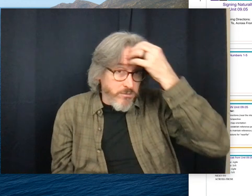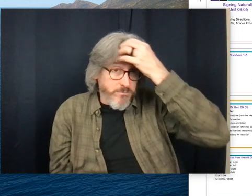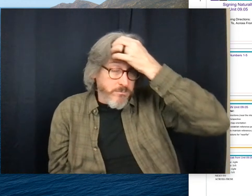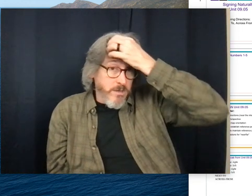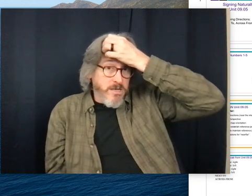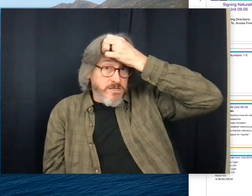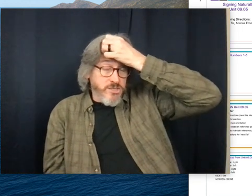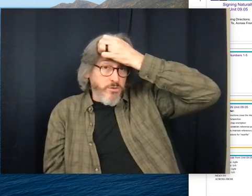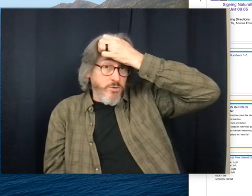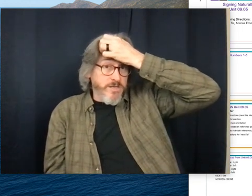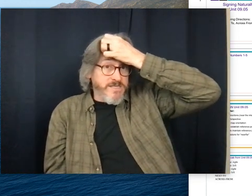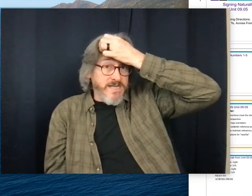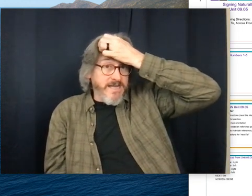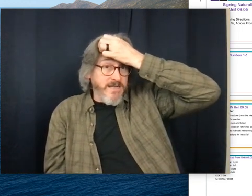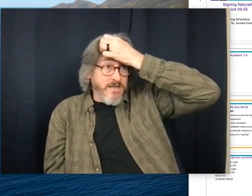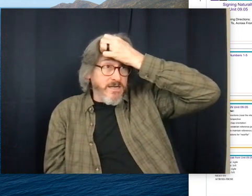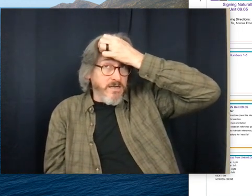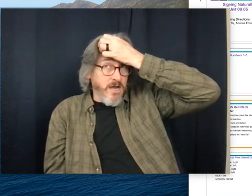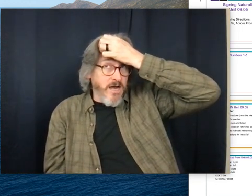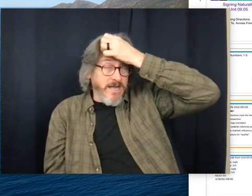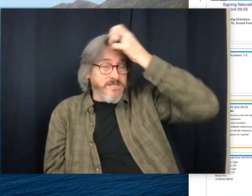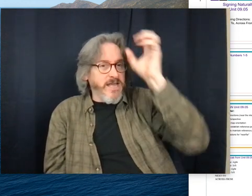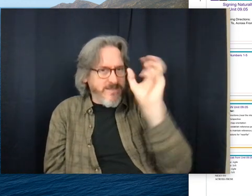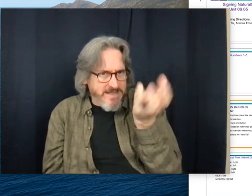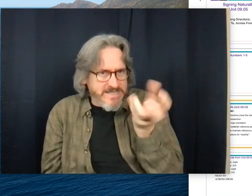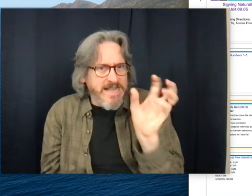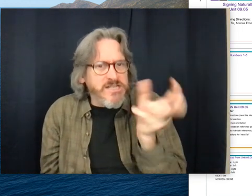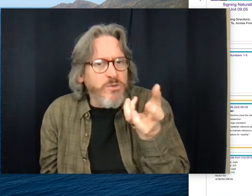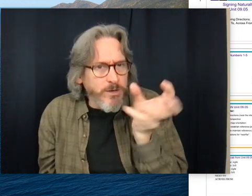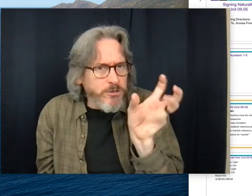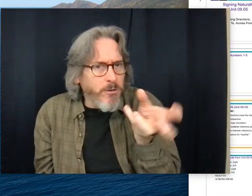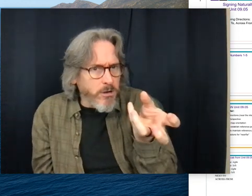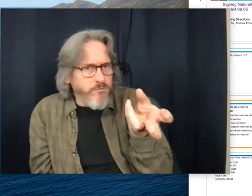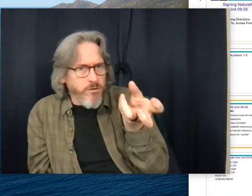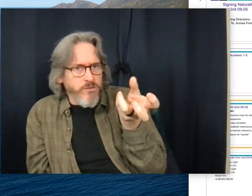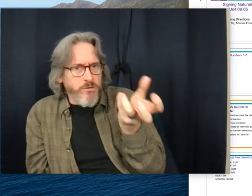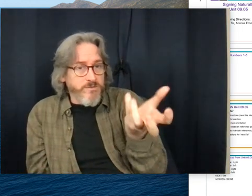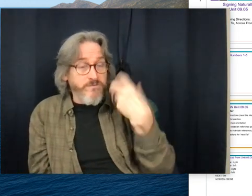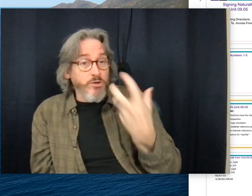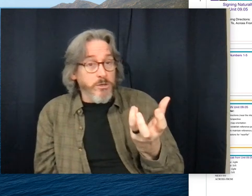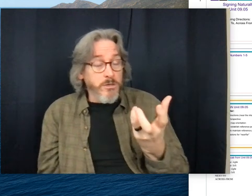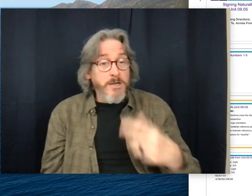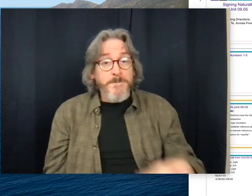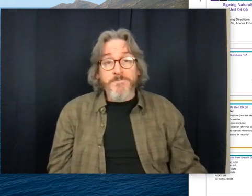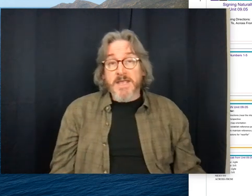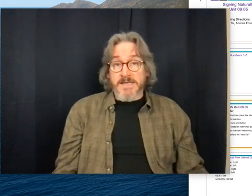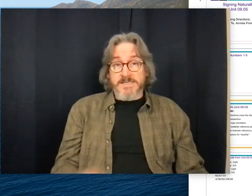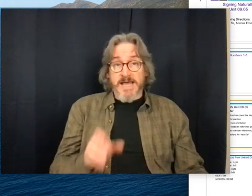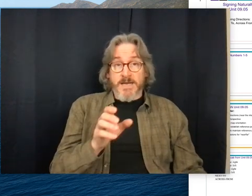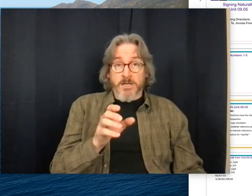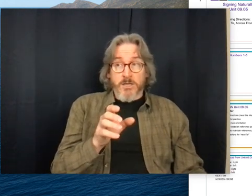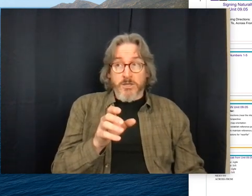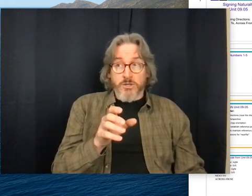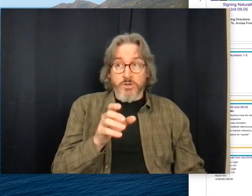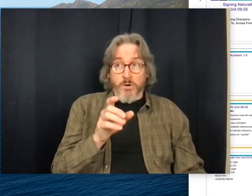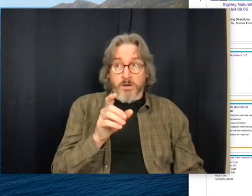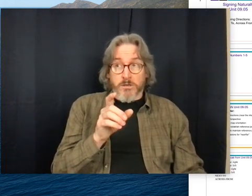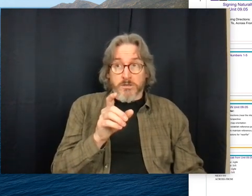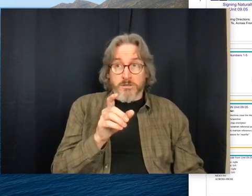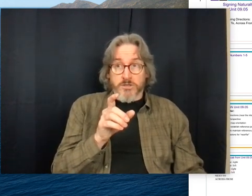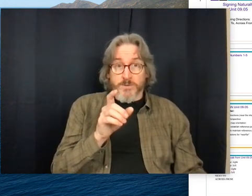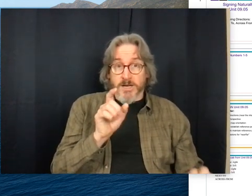town. So you can see that's the weird part for the viewer, is that